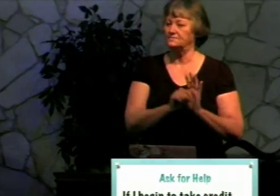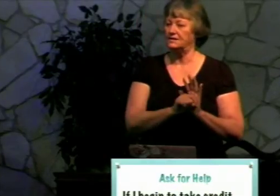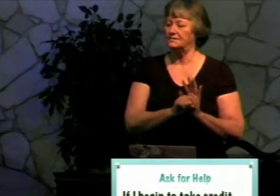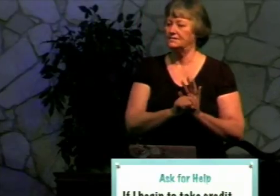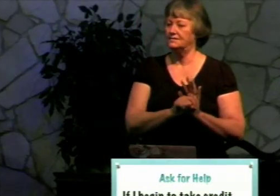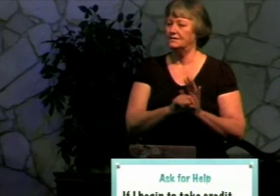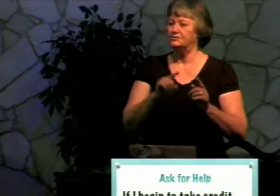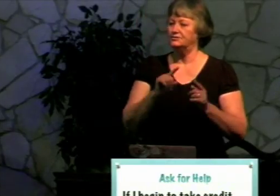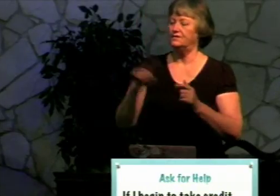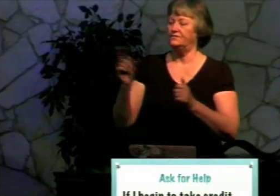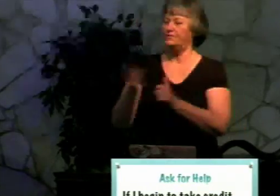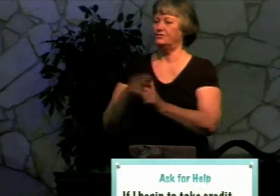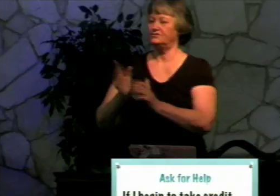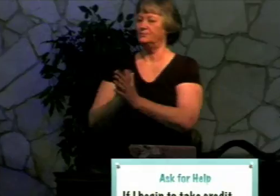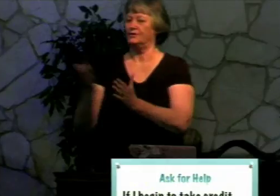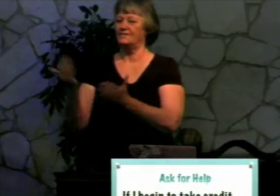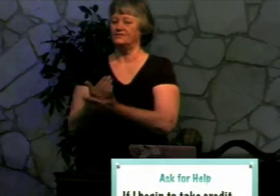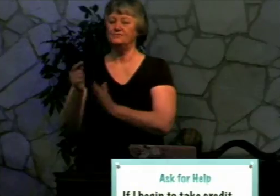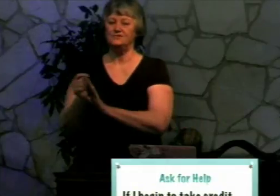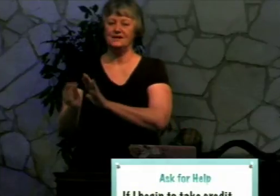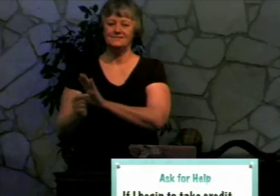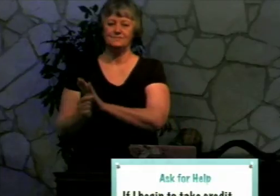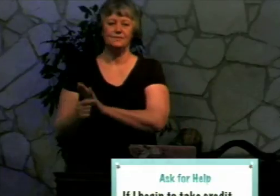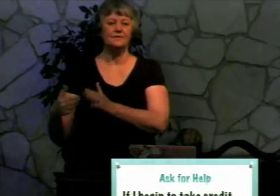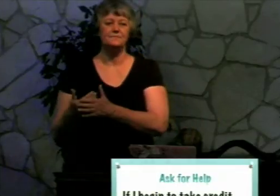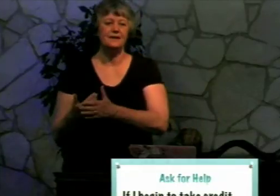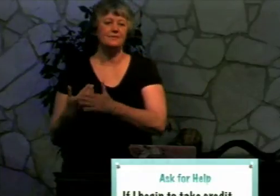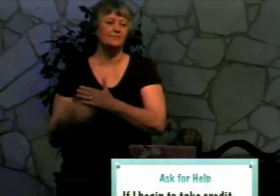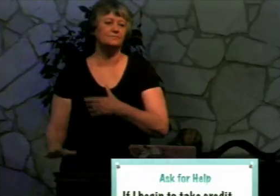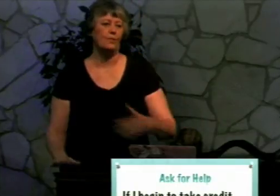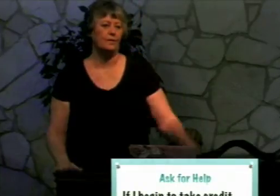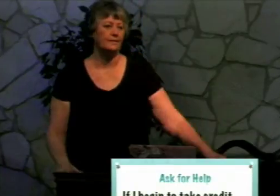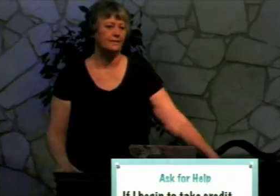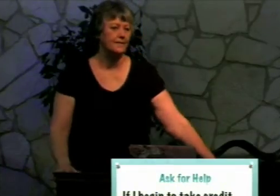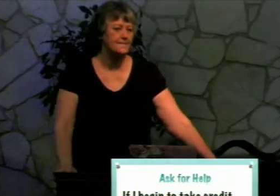Testament to the first book of the New Testament when the baby was born.